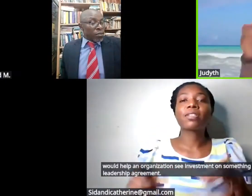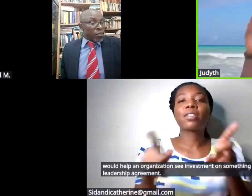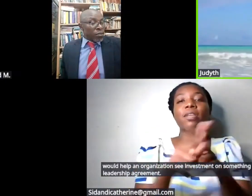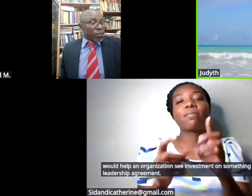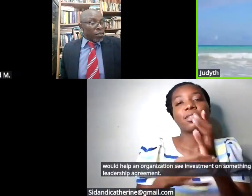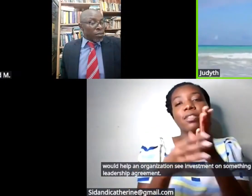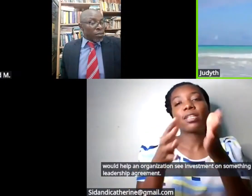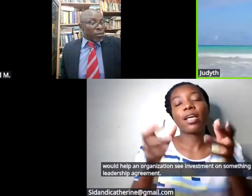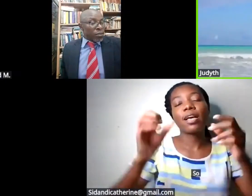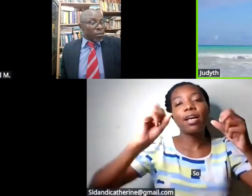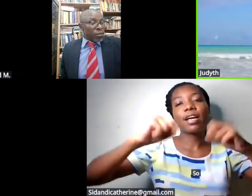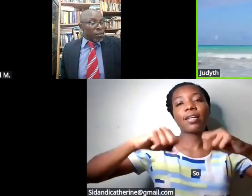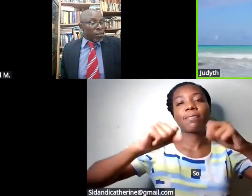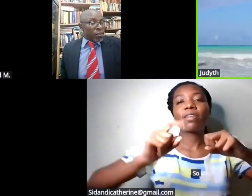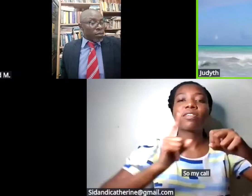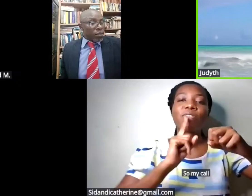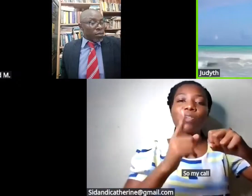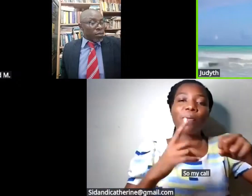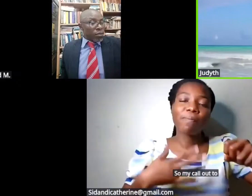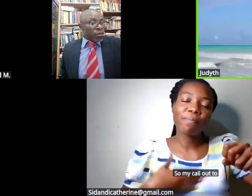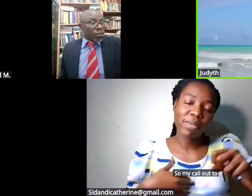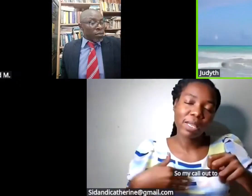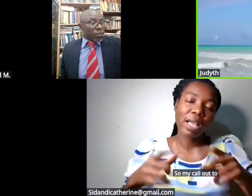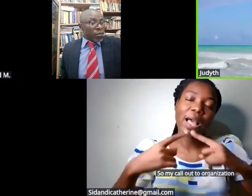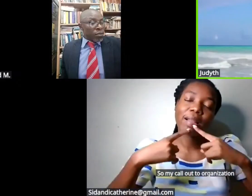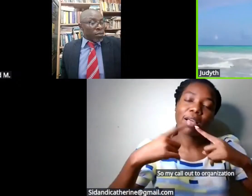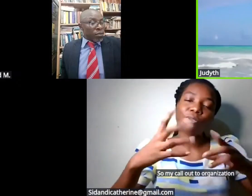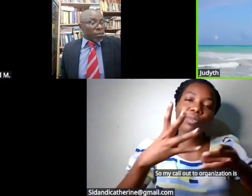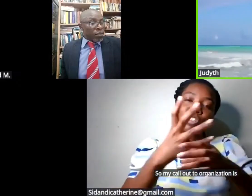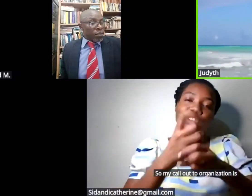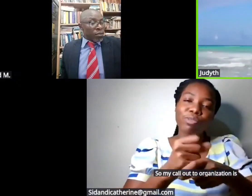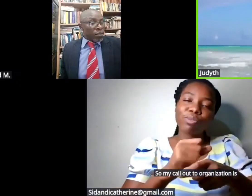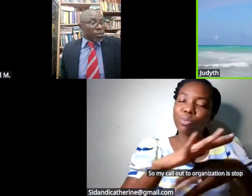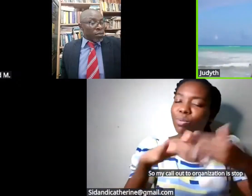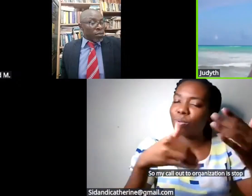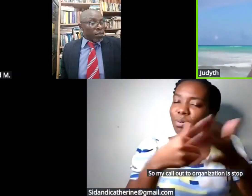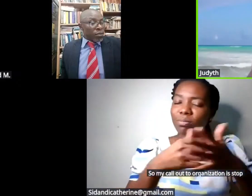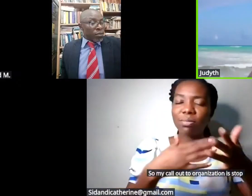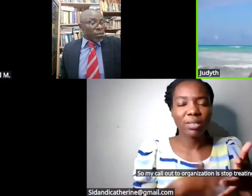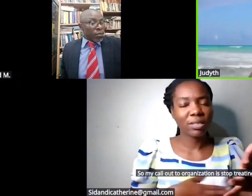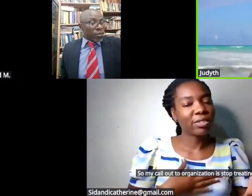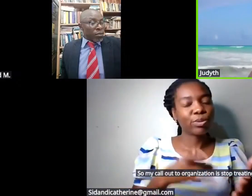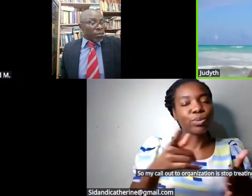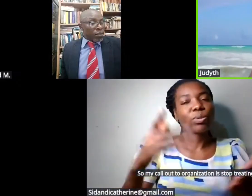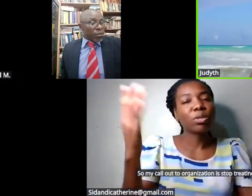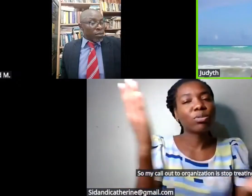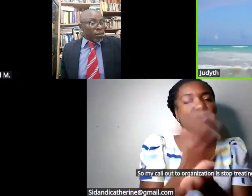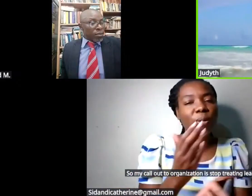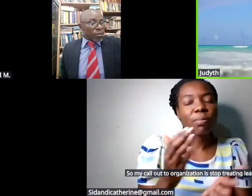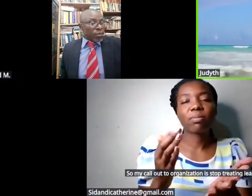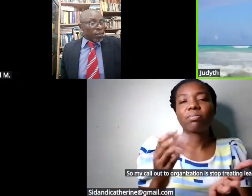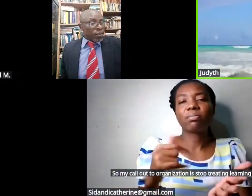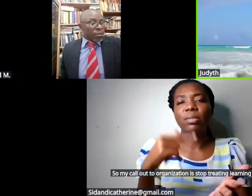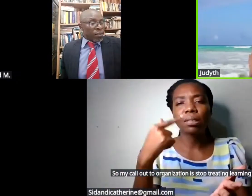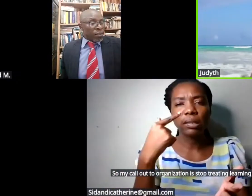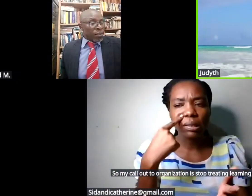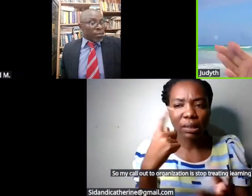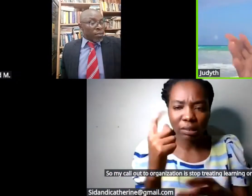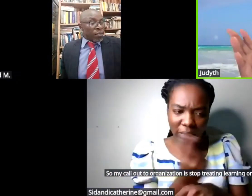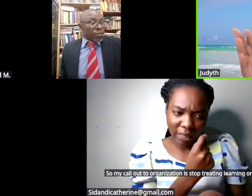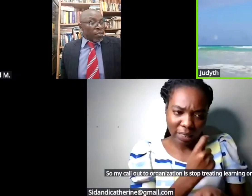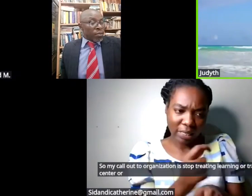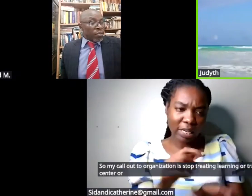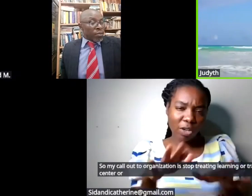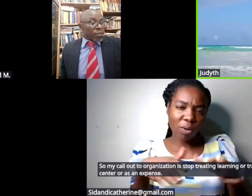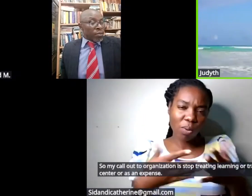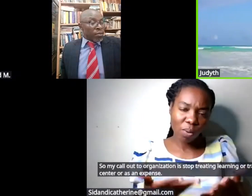So my call out to organization is stop treating learning or training as a cost center or as an